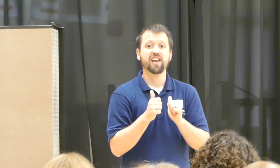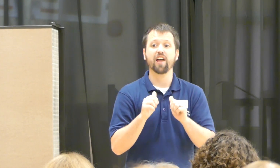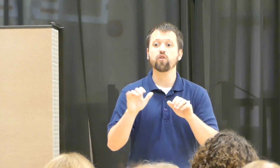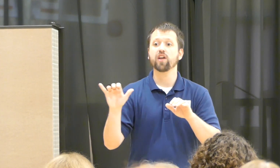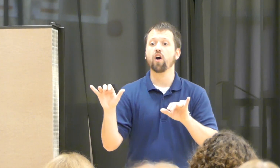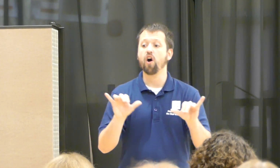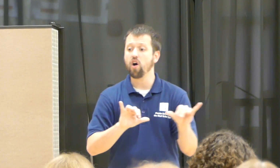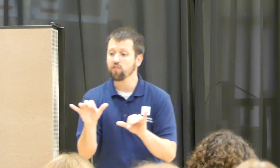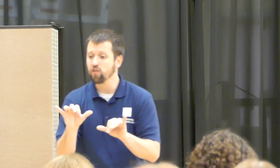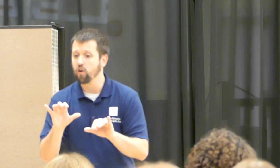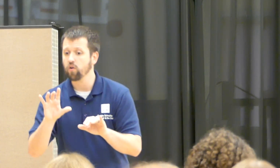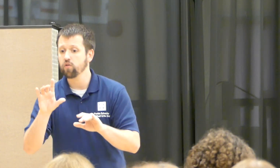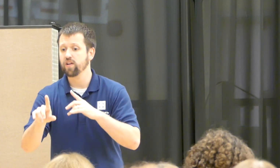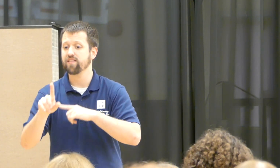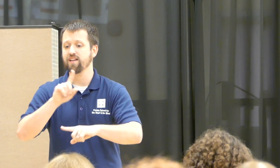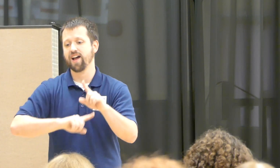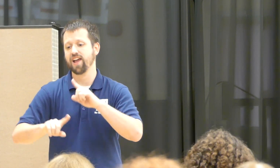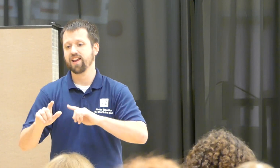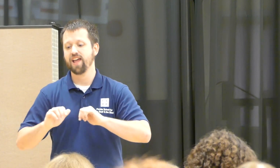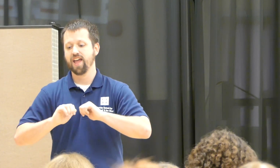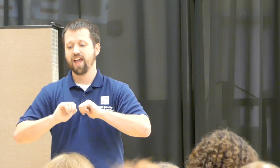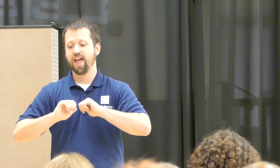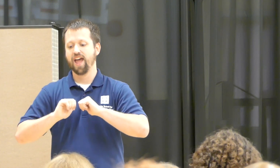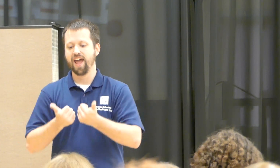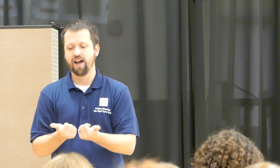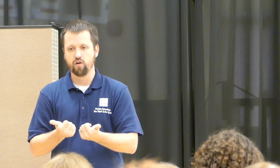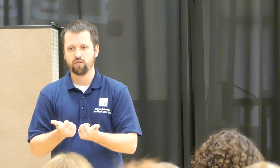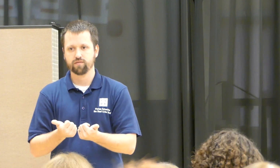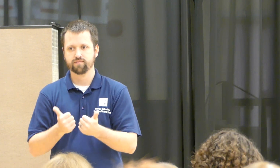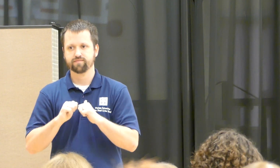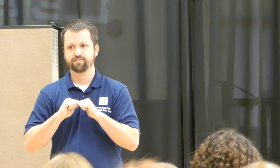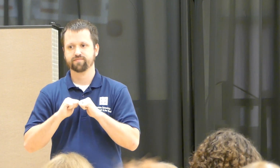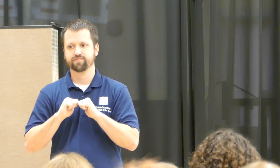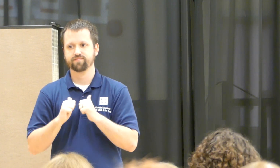Now you can sign how.